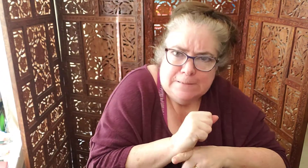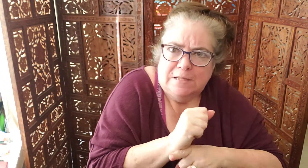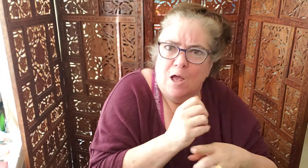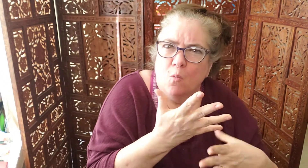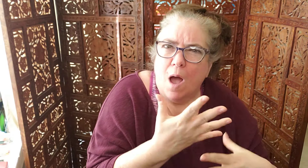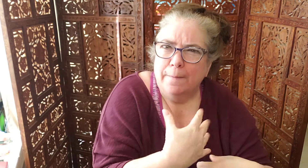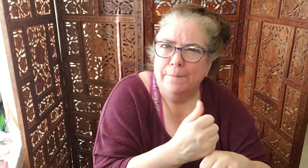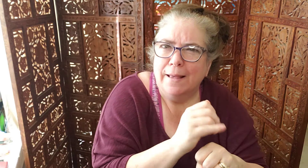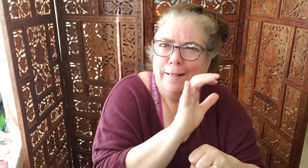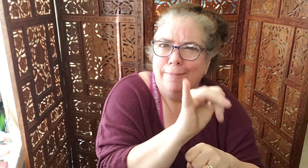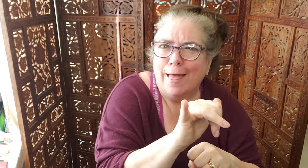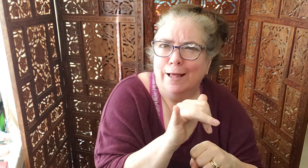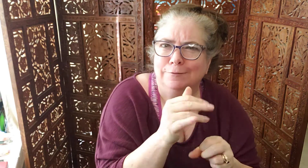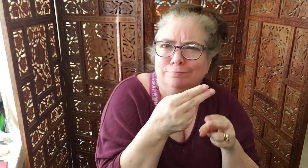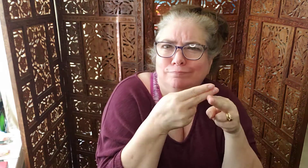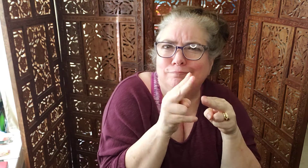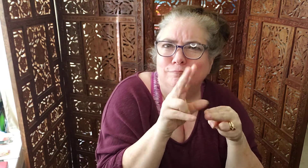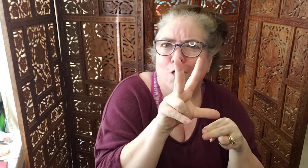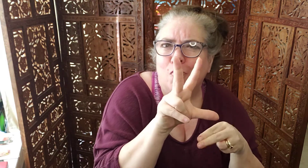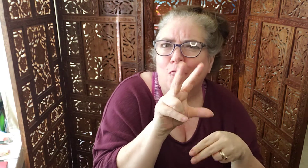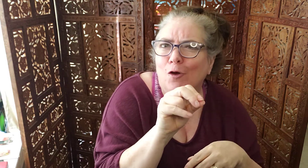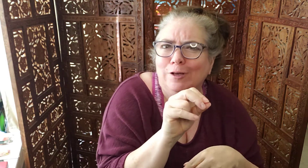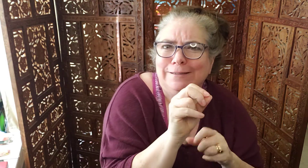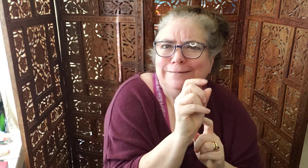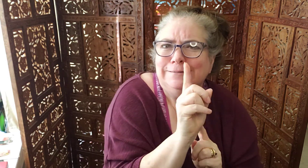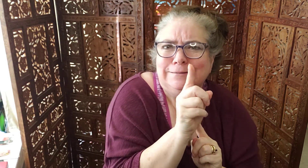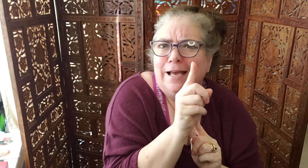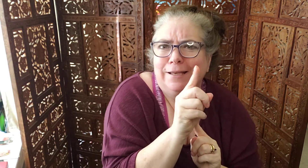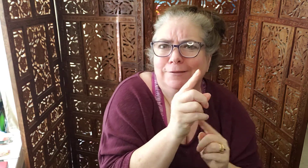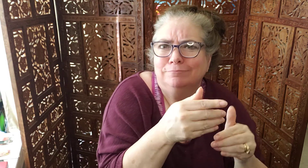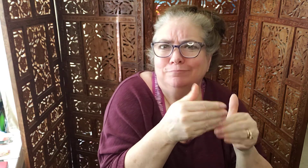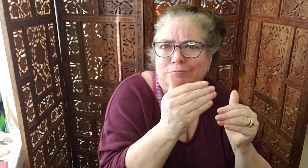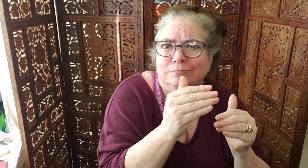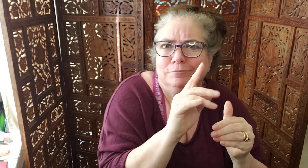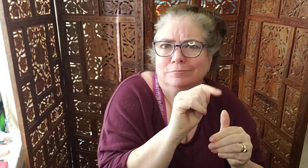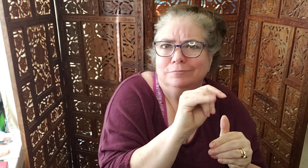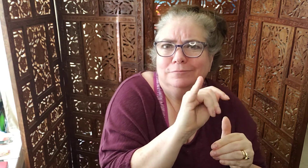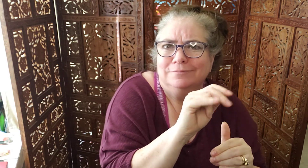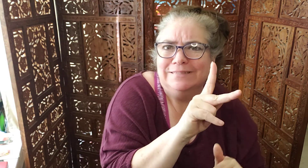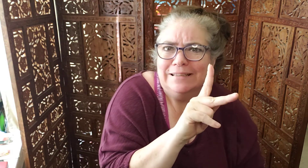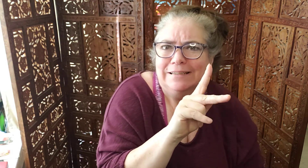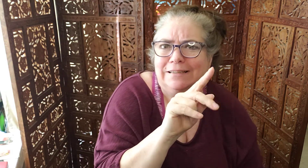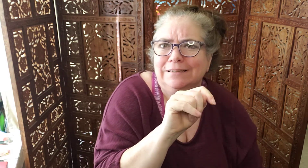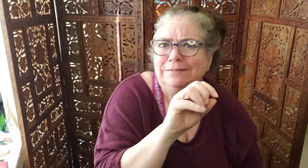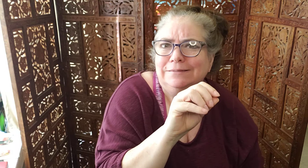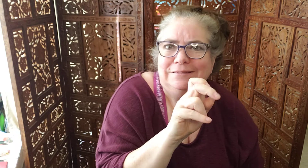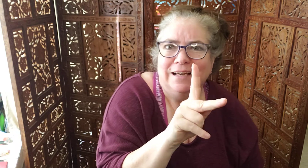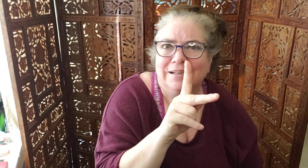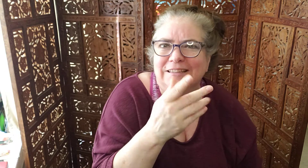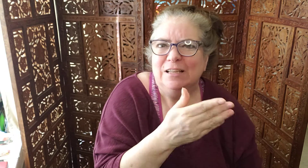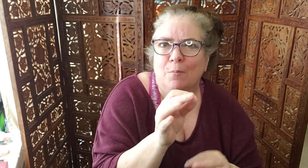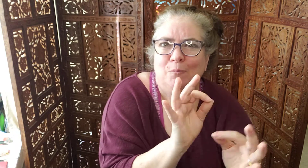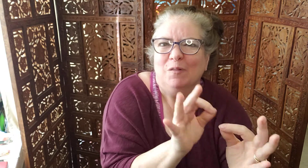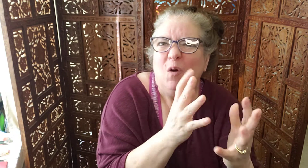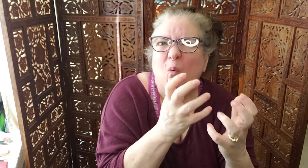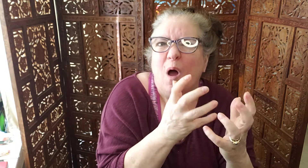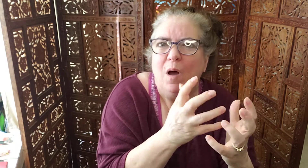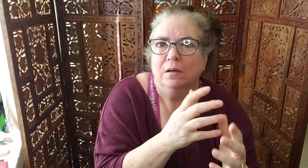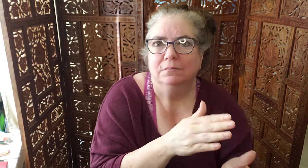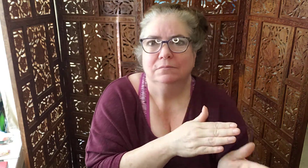that 30-second blip they can put up on TikTok. And that is exactly how a vaudeville performer would